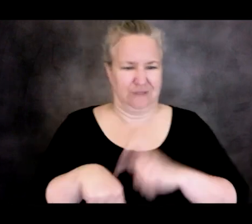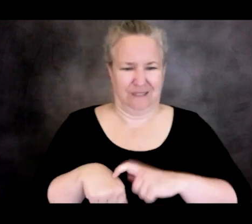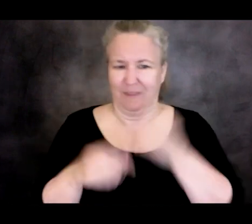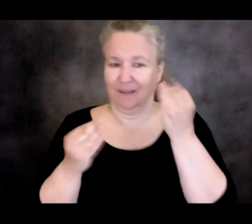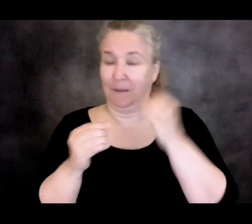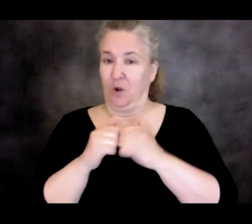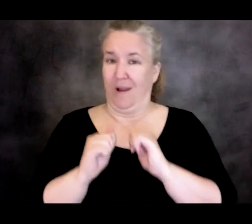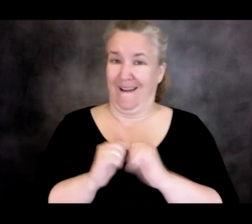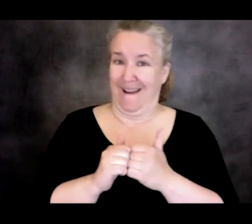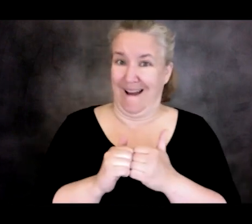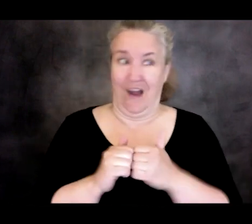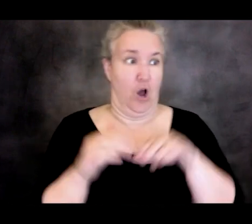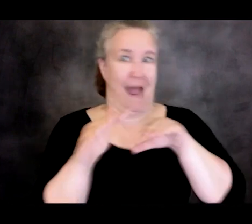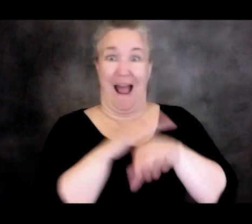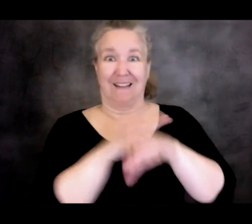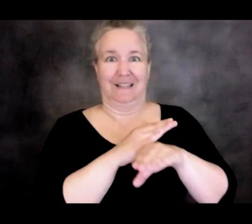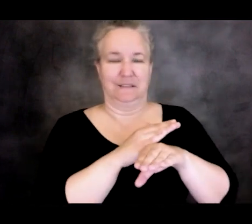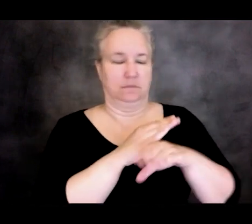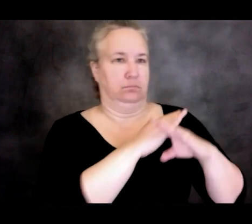which blocked access